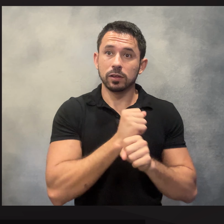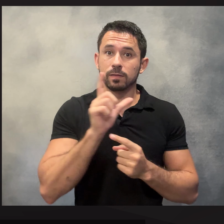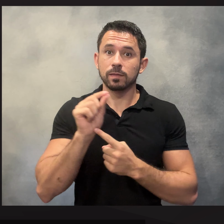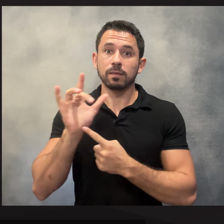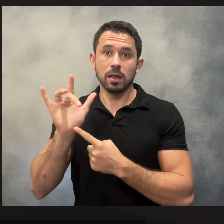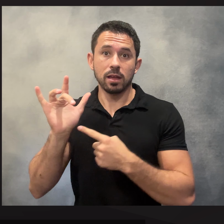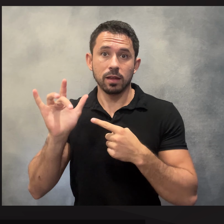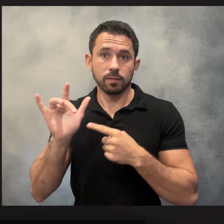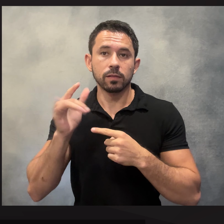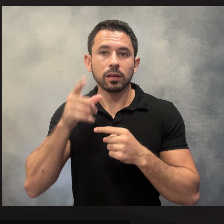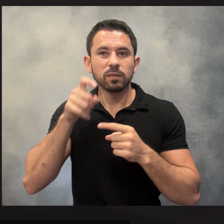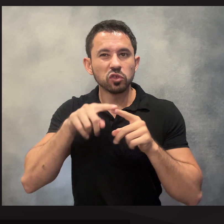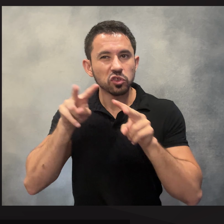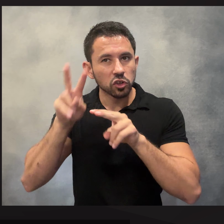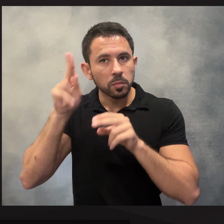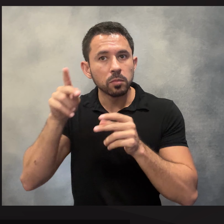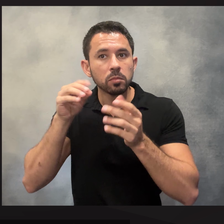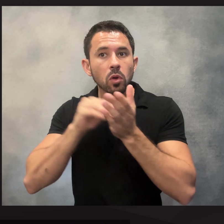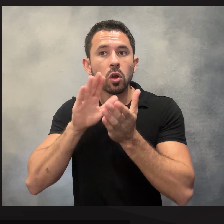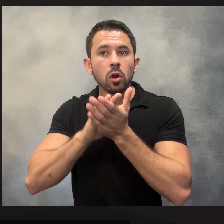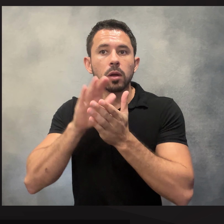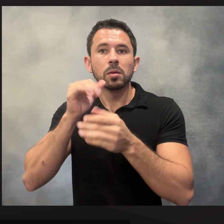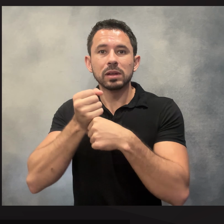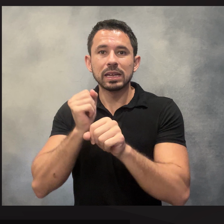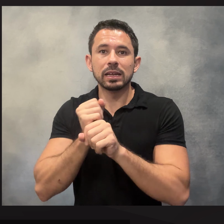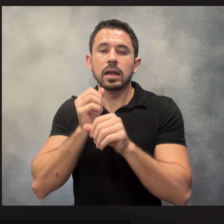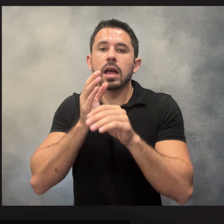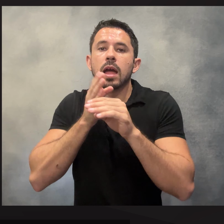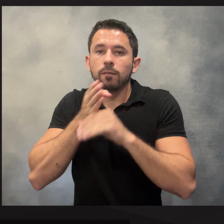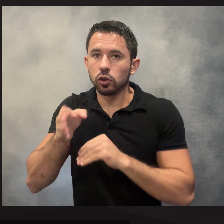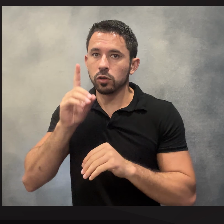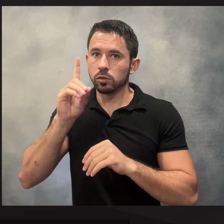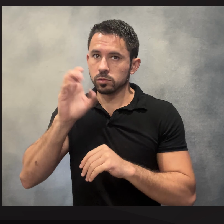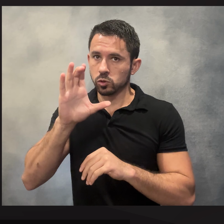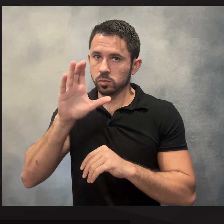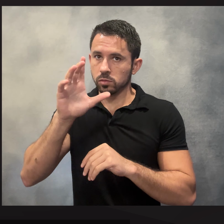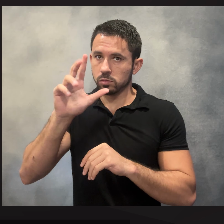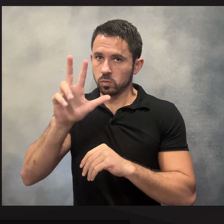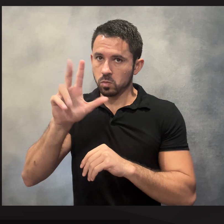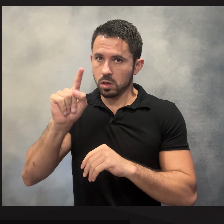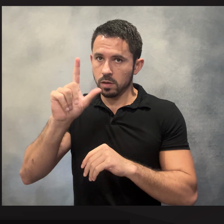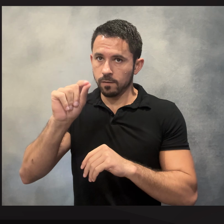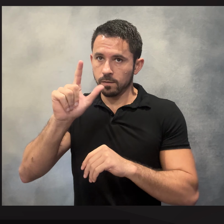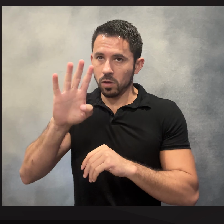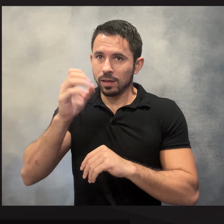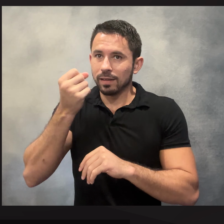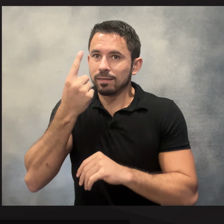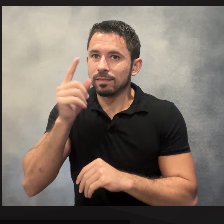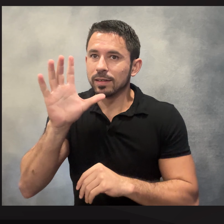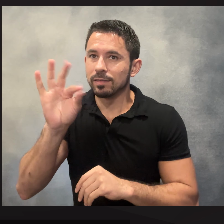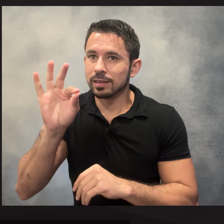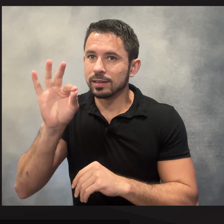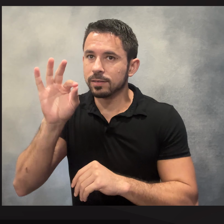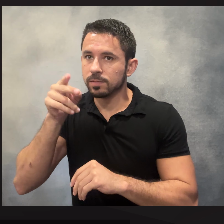need to look up records created after December 31st, 2024 at